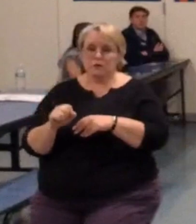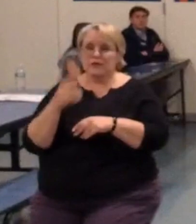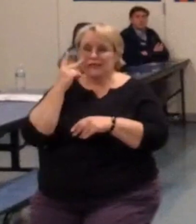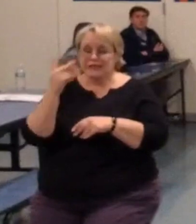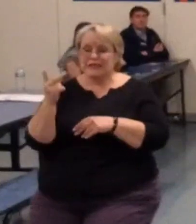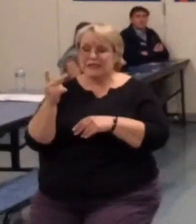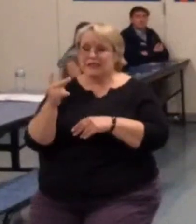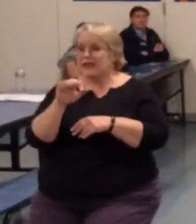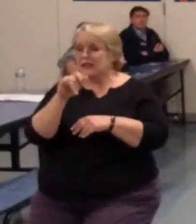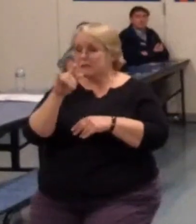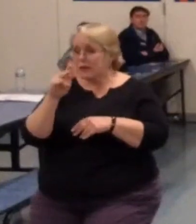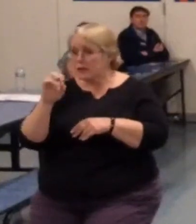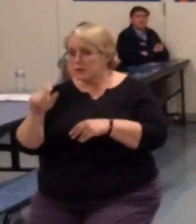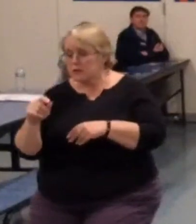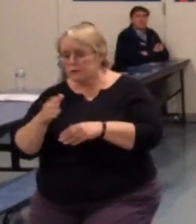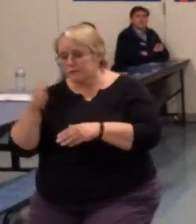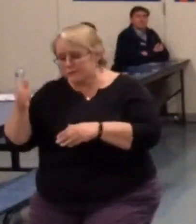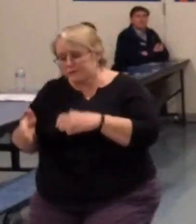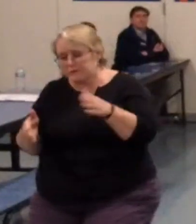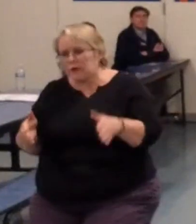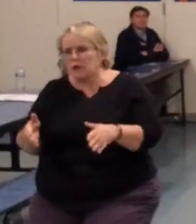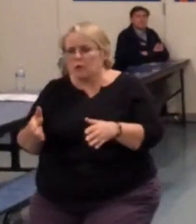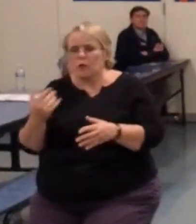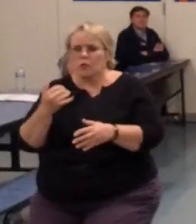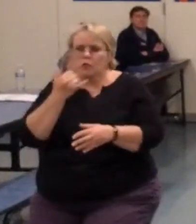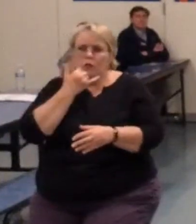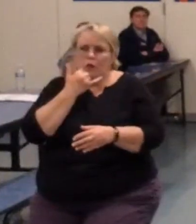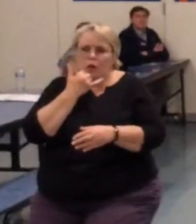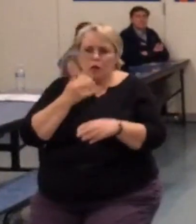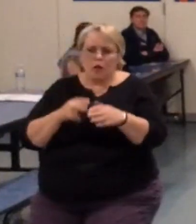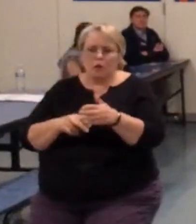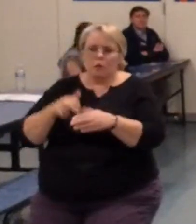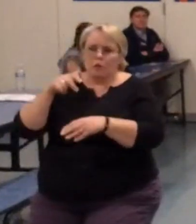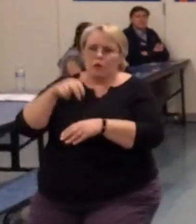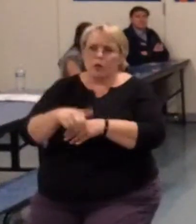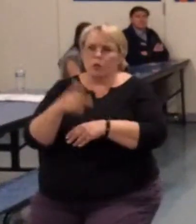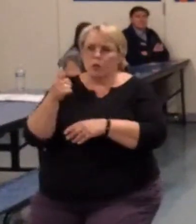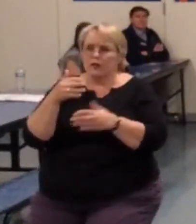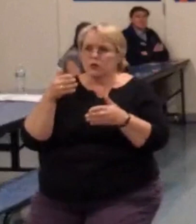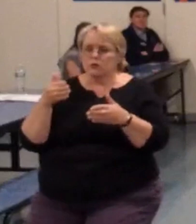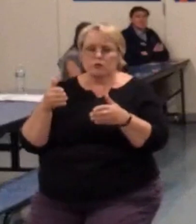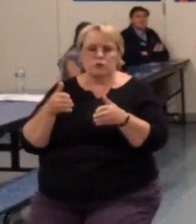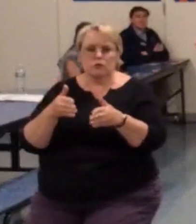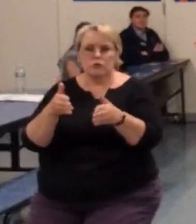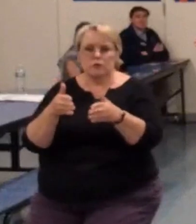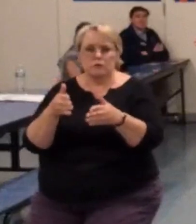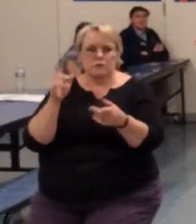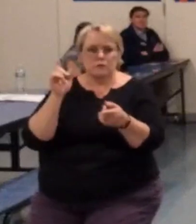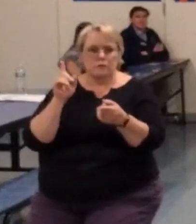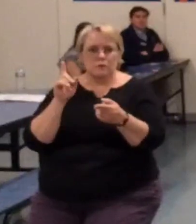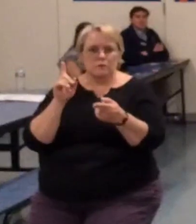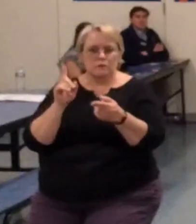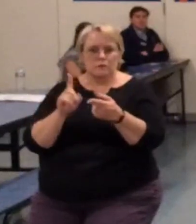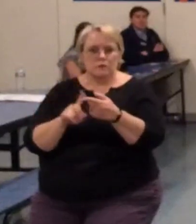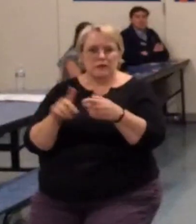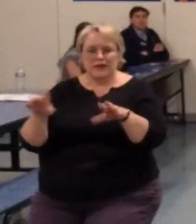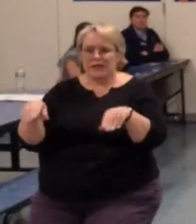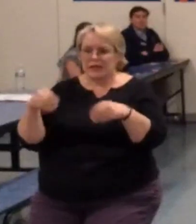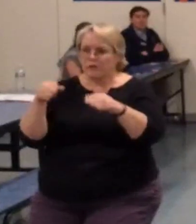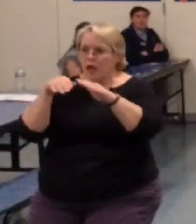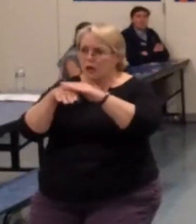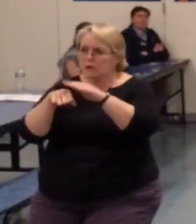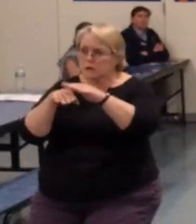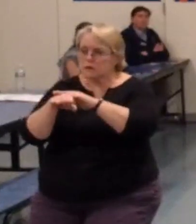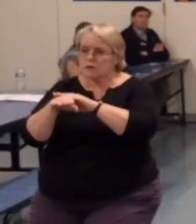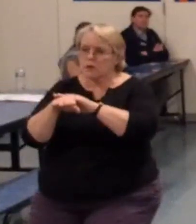see the easements on both sides. What's so wrong with making a bridge going over one of them streets to give you that